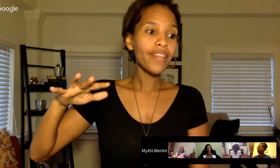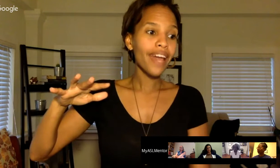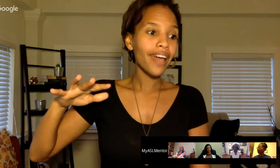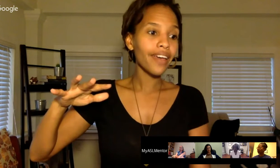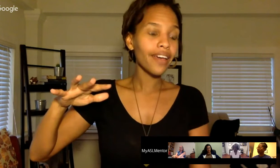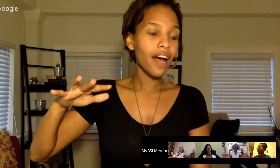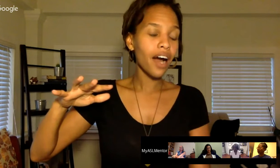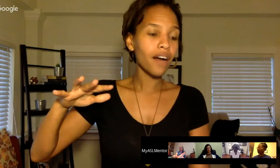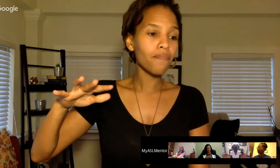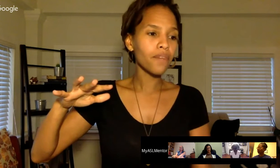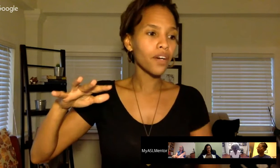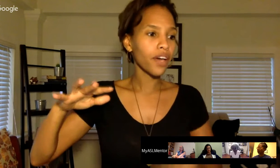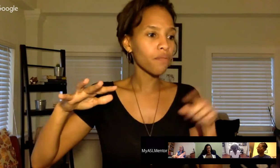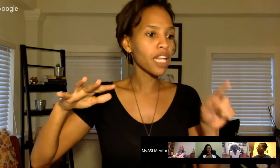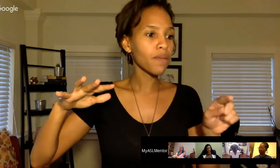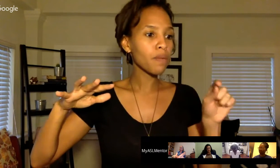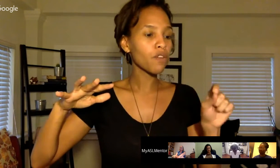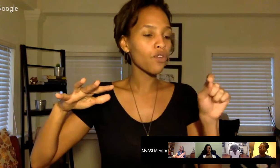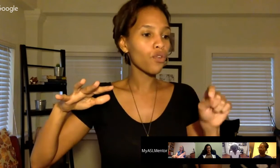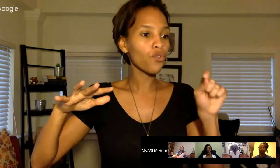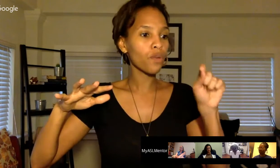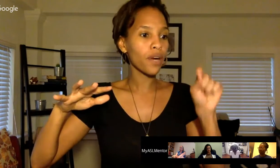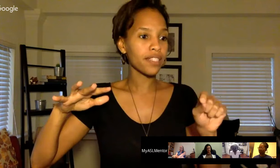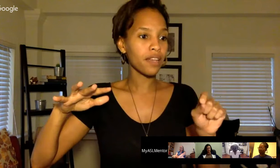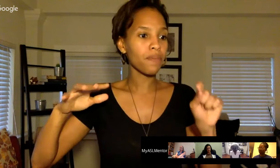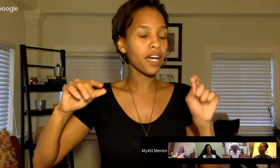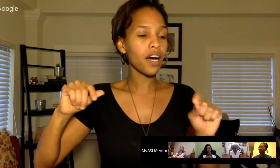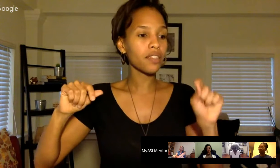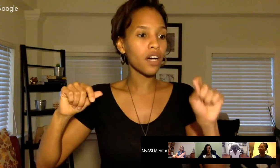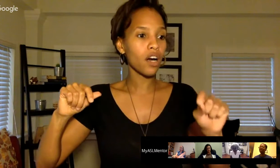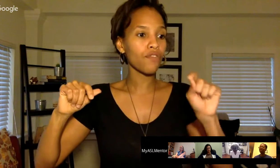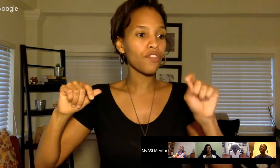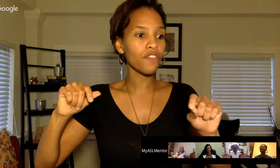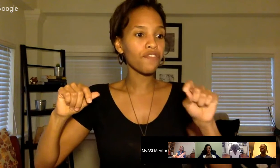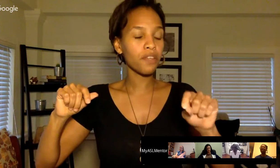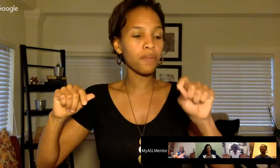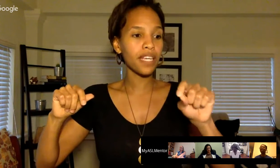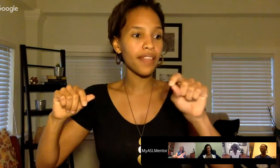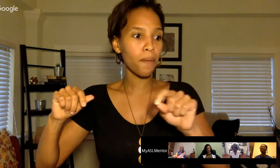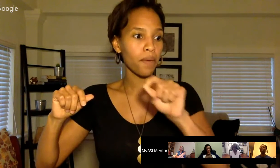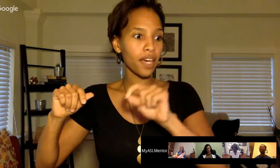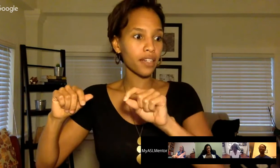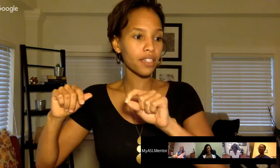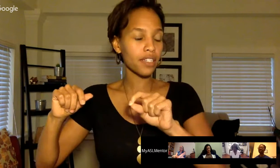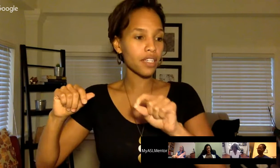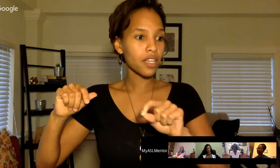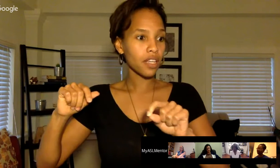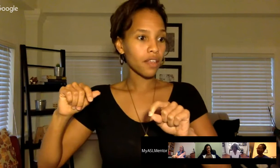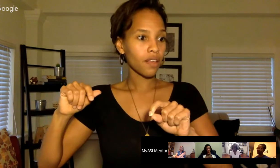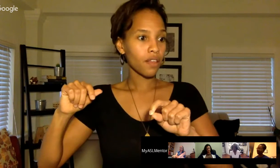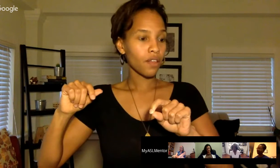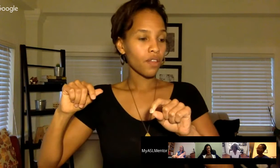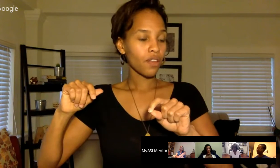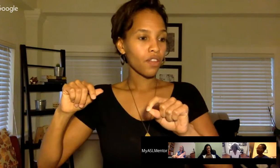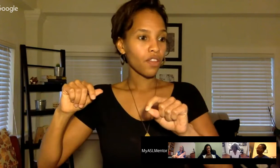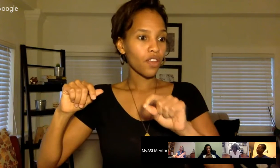What did they, okay, many people vote for president because of the VP they picked.